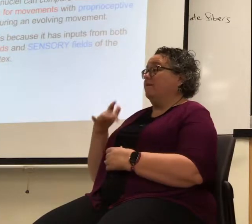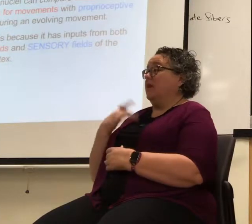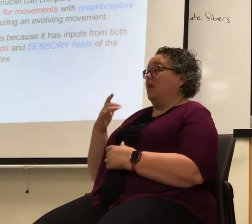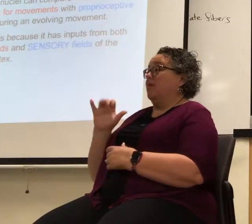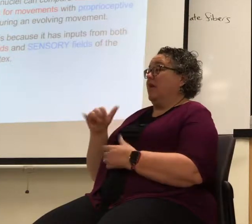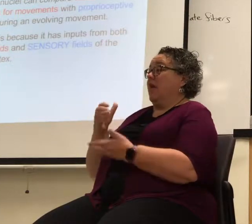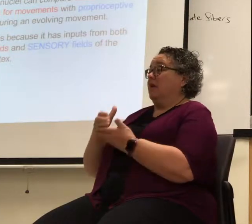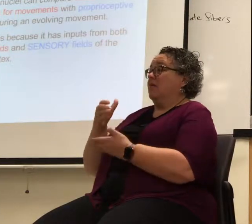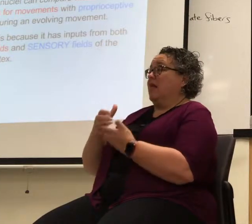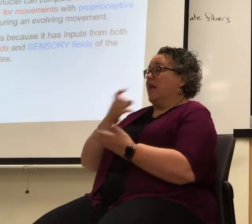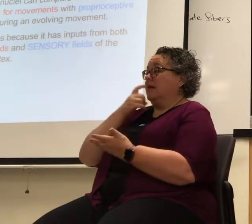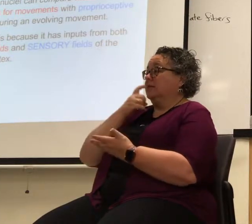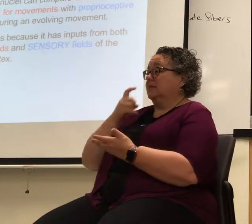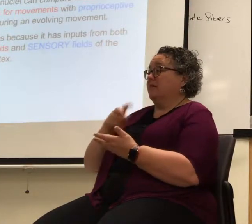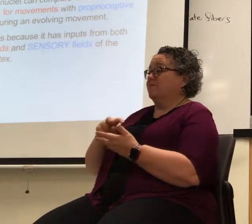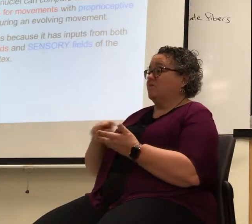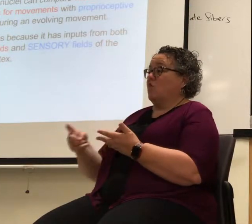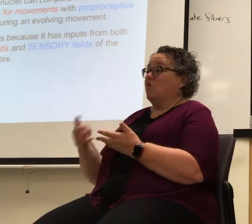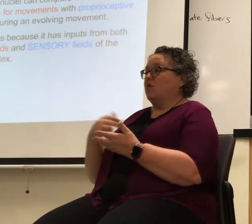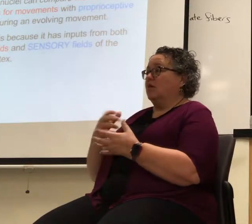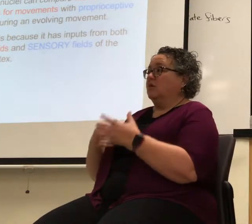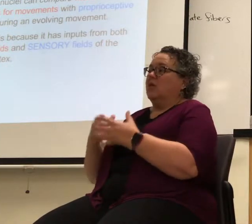out of your hand, you adjust your grip.